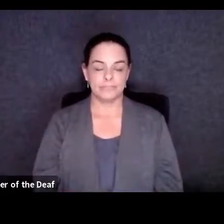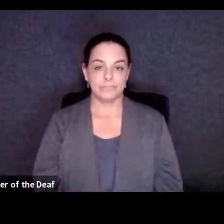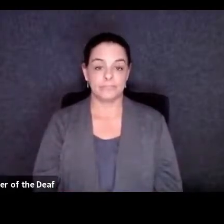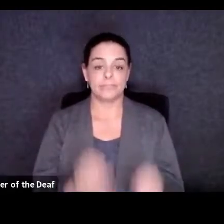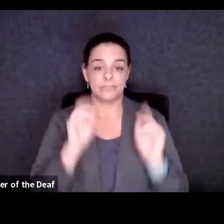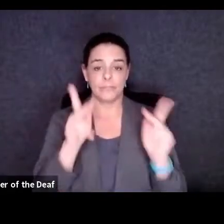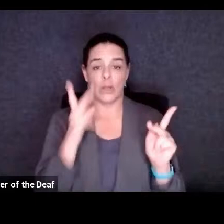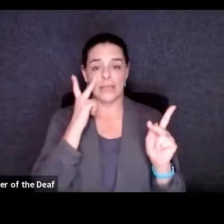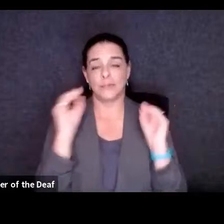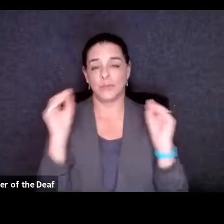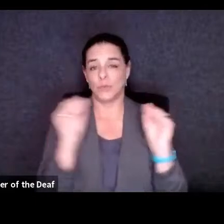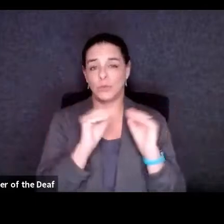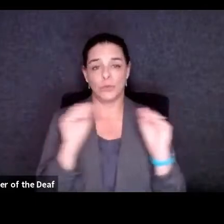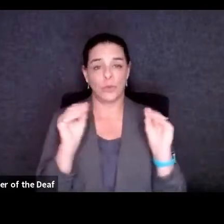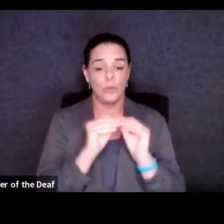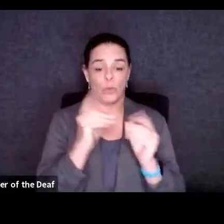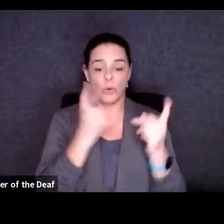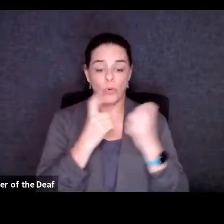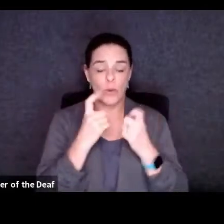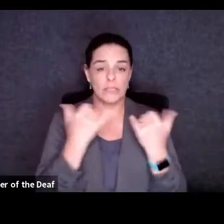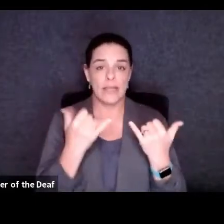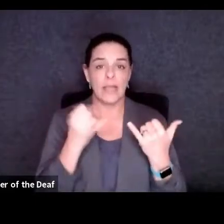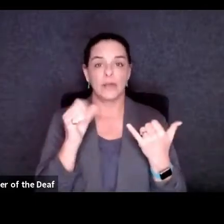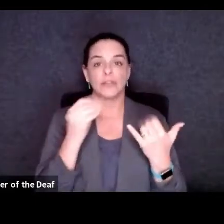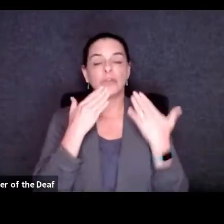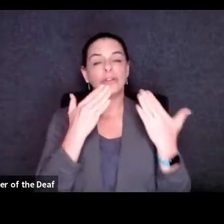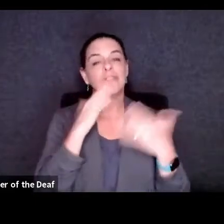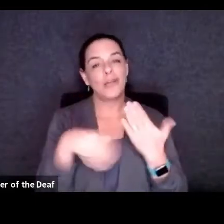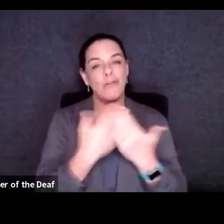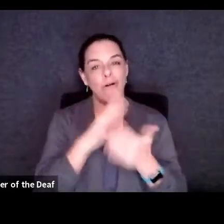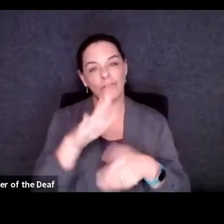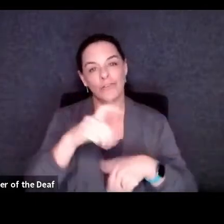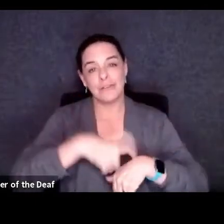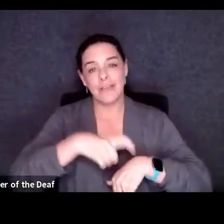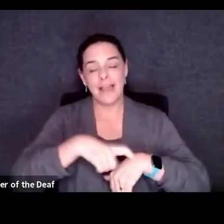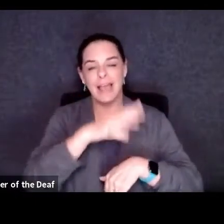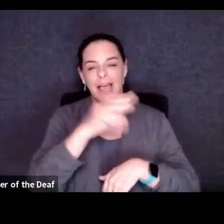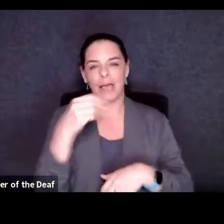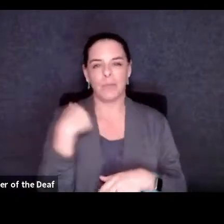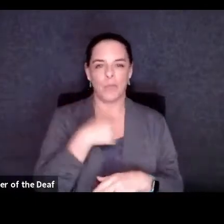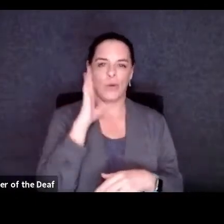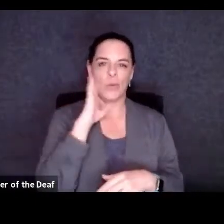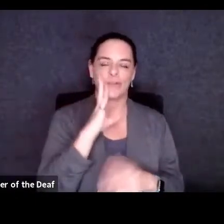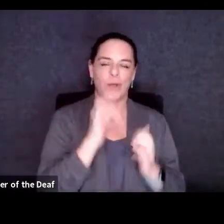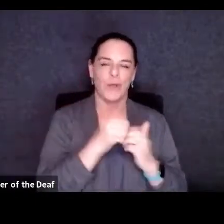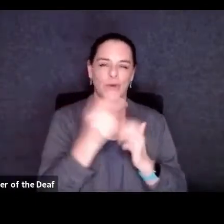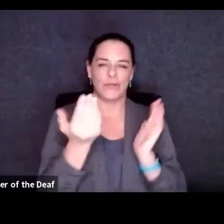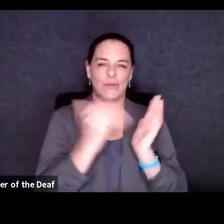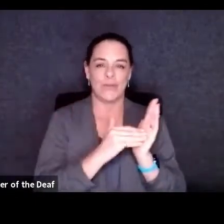All right, not seeing any other questions come in, so thank you all for your time, and we will talk with